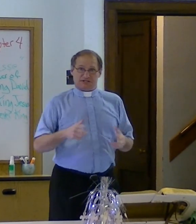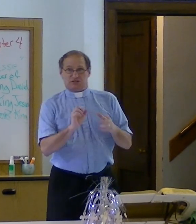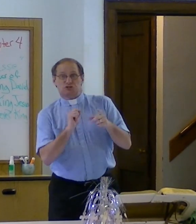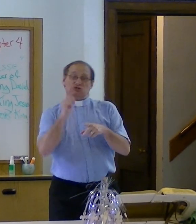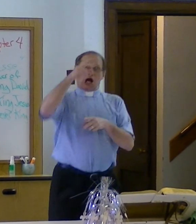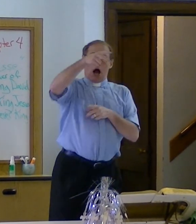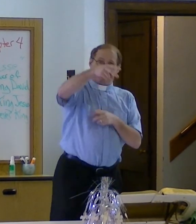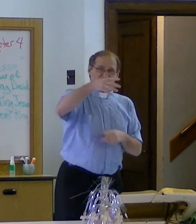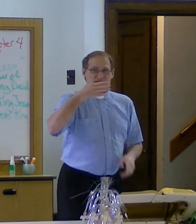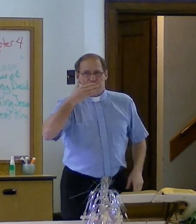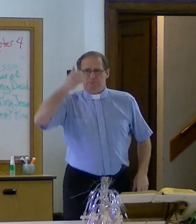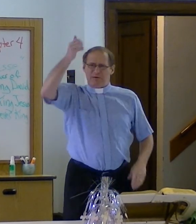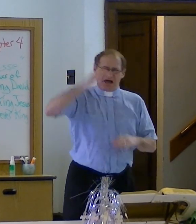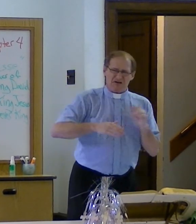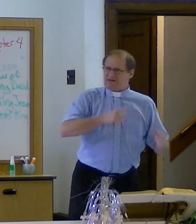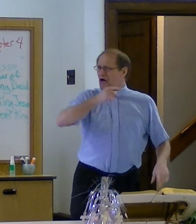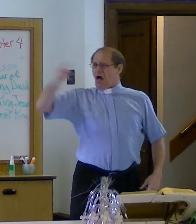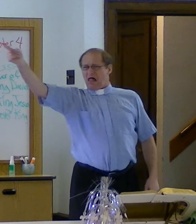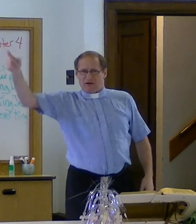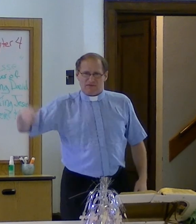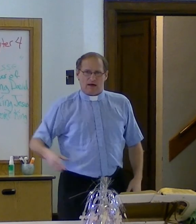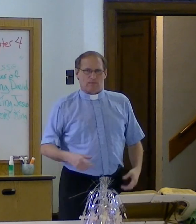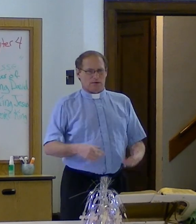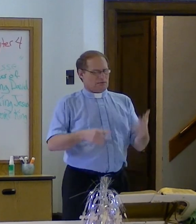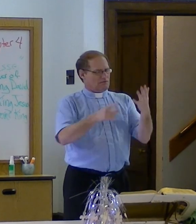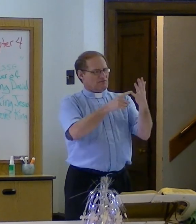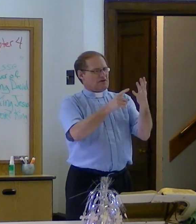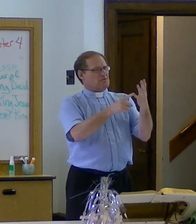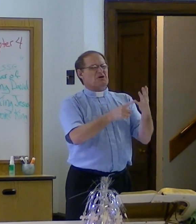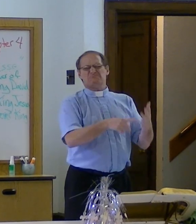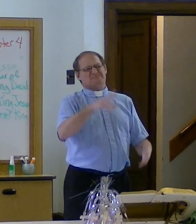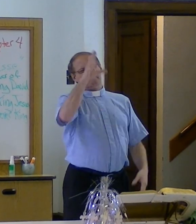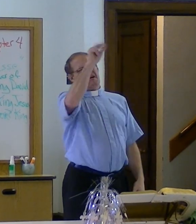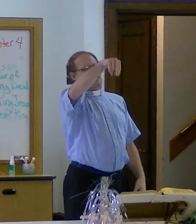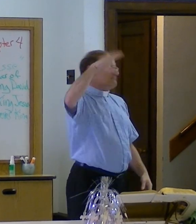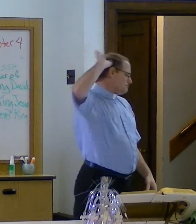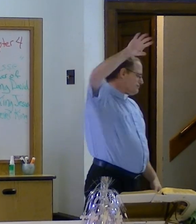runs, jumps, better than all of them. Fifth one.